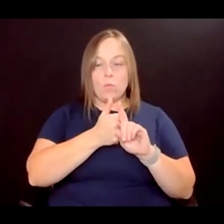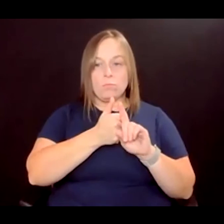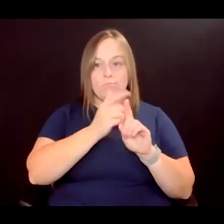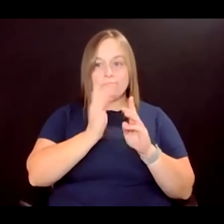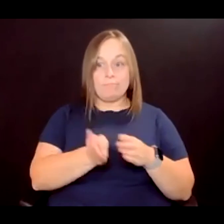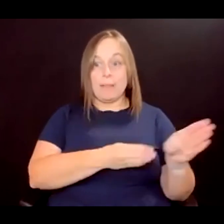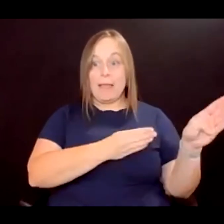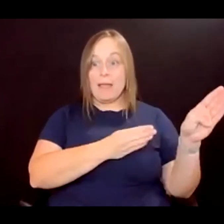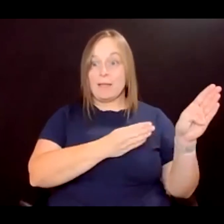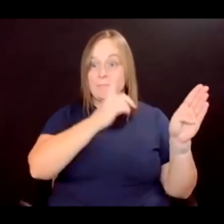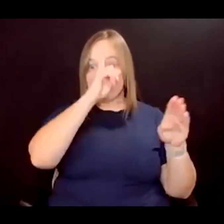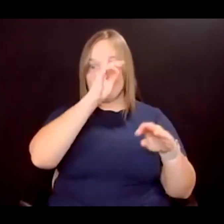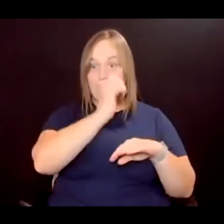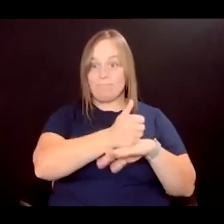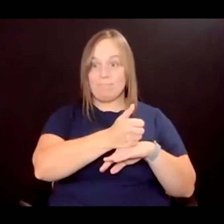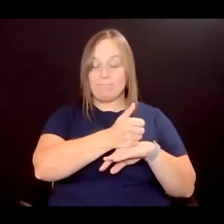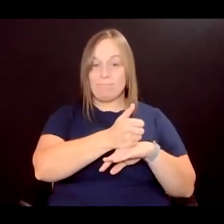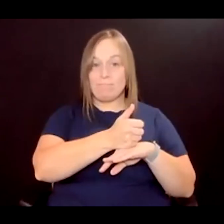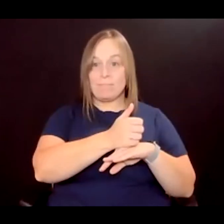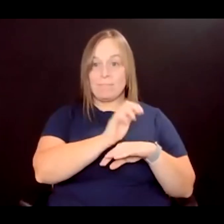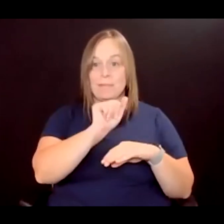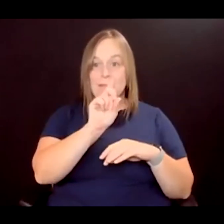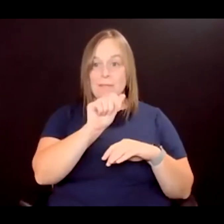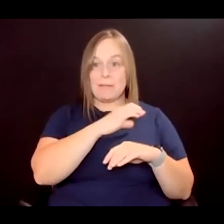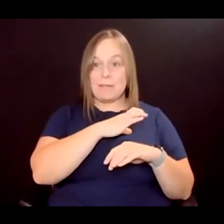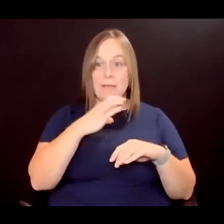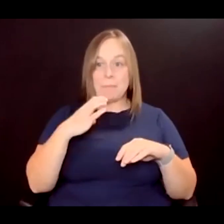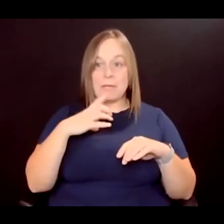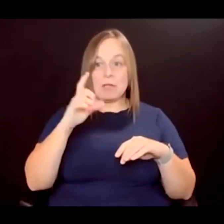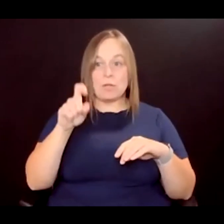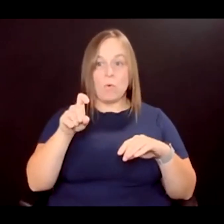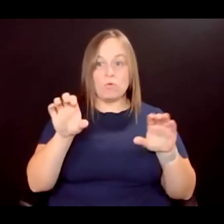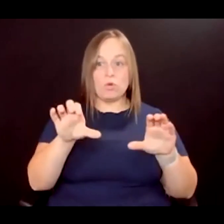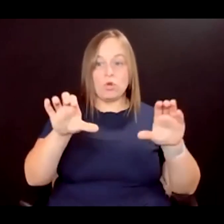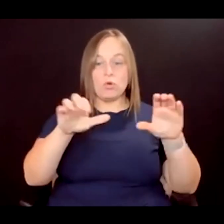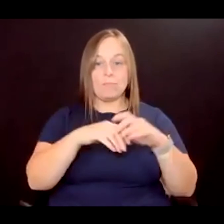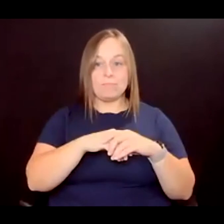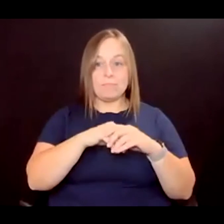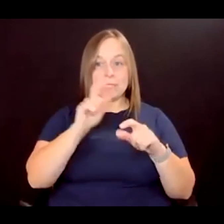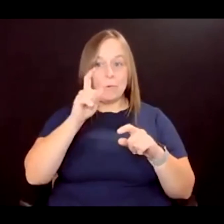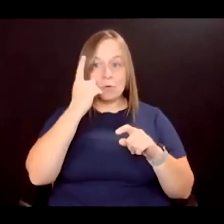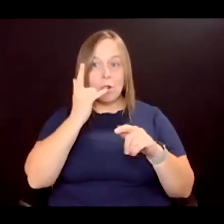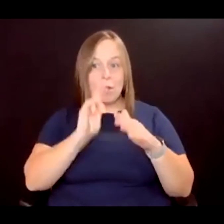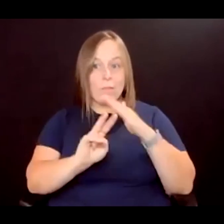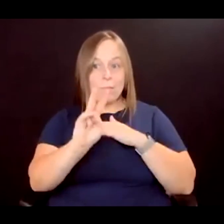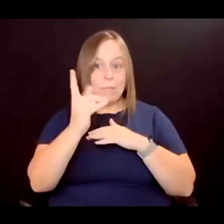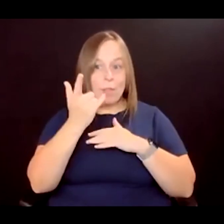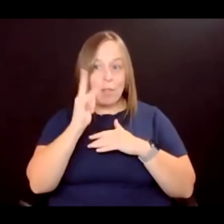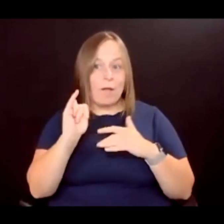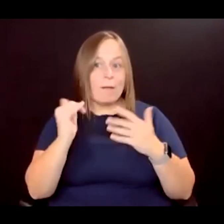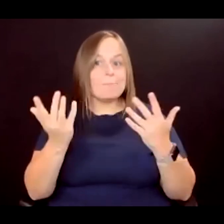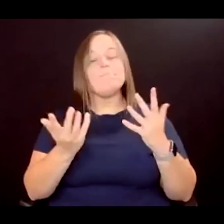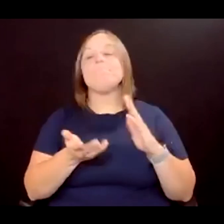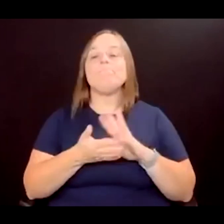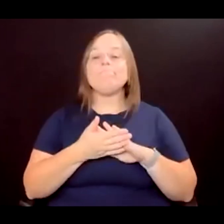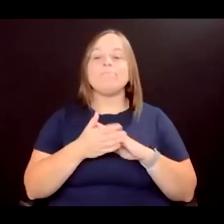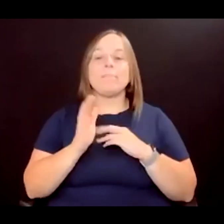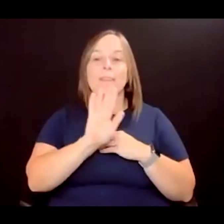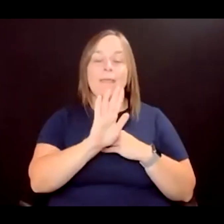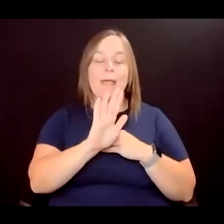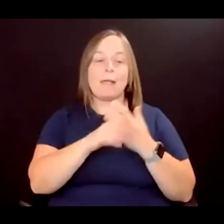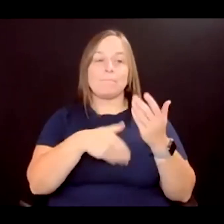they'll operate as a check and balance to city government, because city government can only do so much with